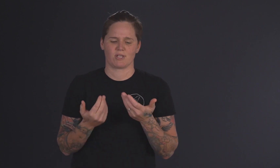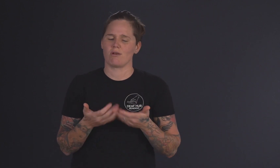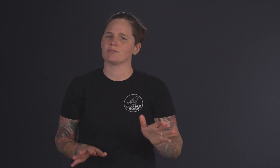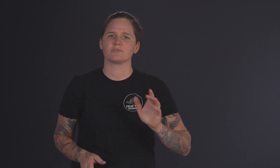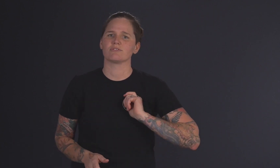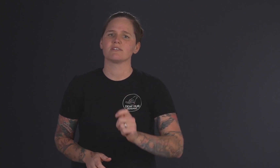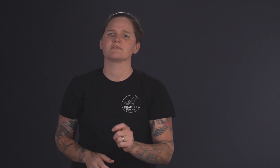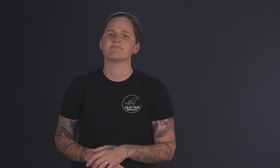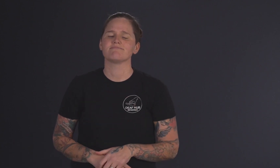and a loss of trust.